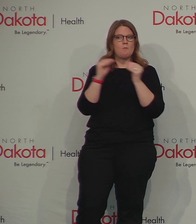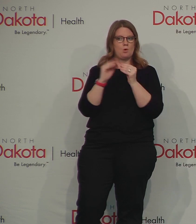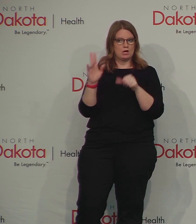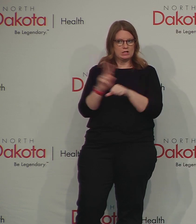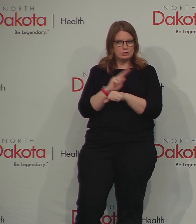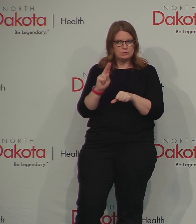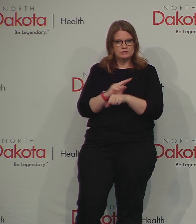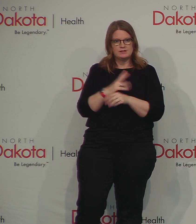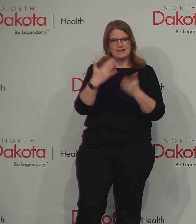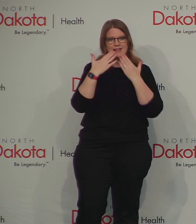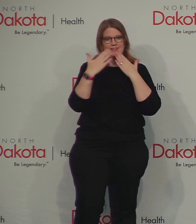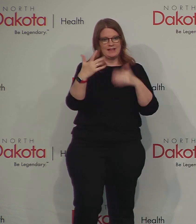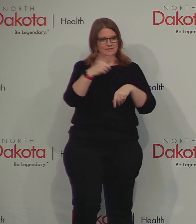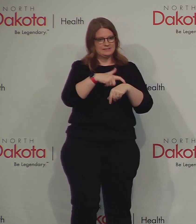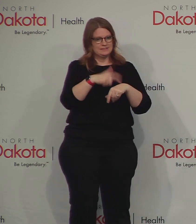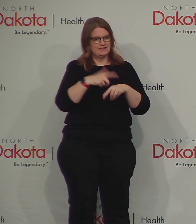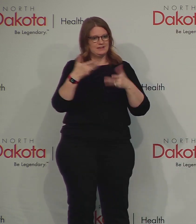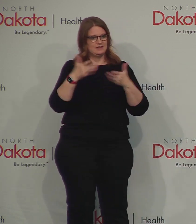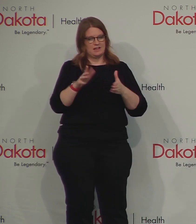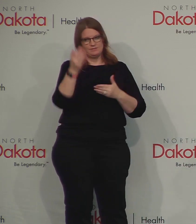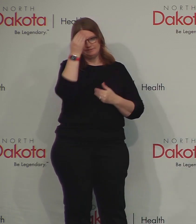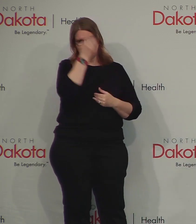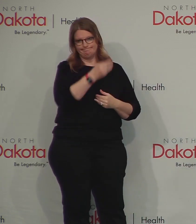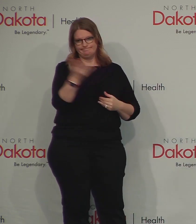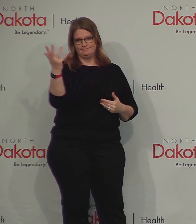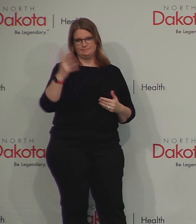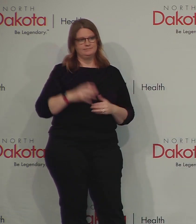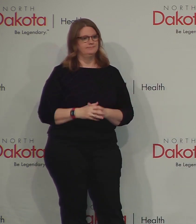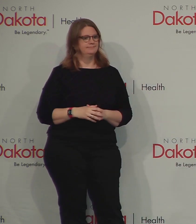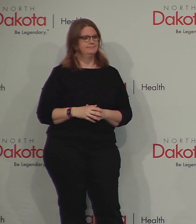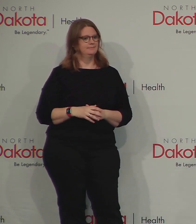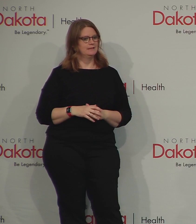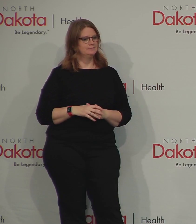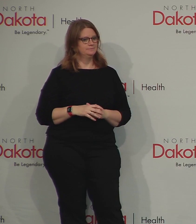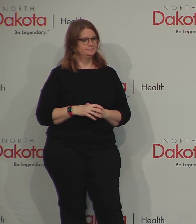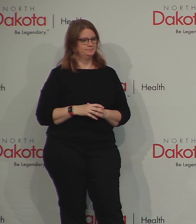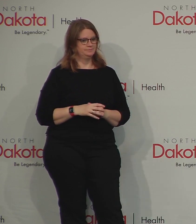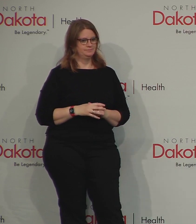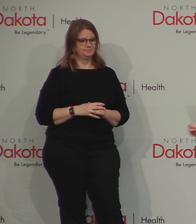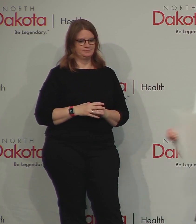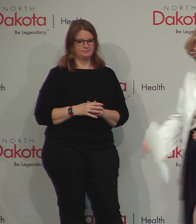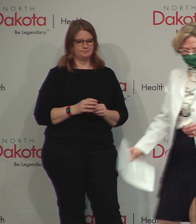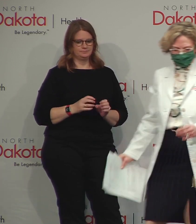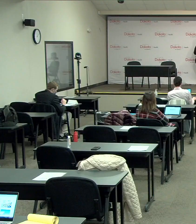you for your time in allowing me to share this information with you.